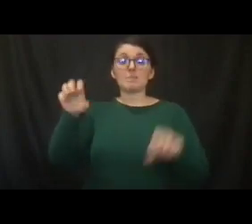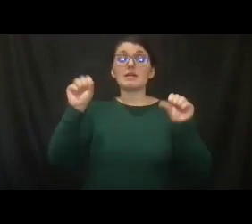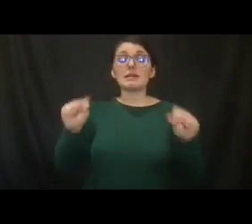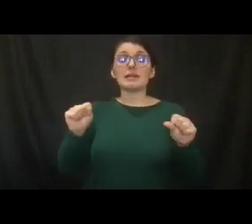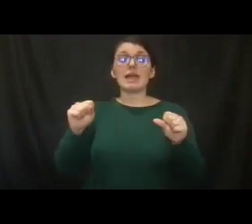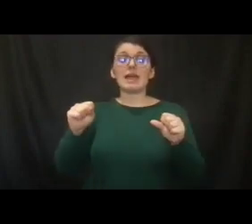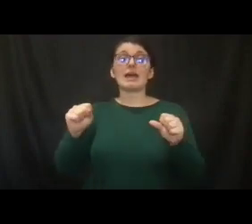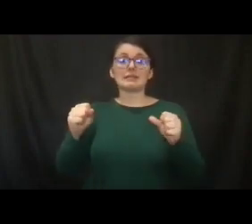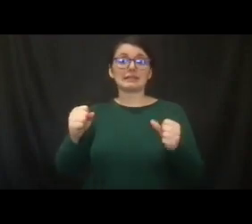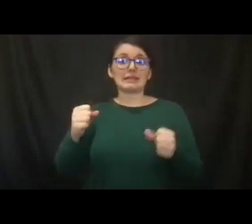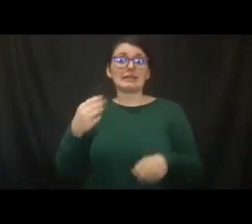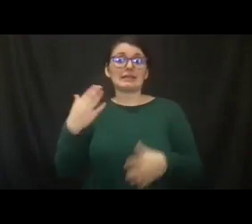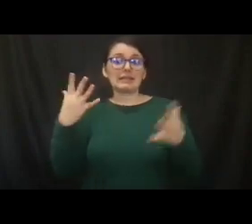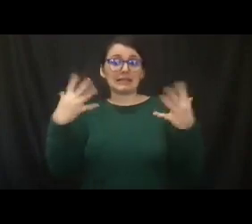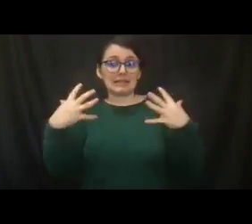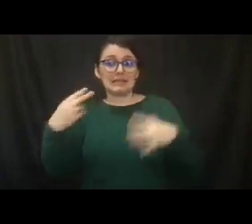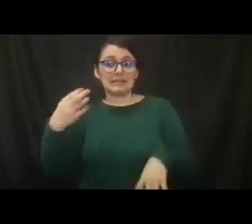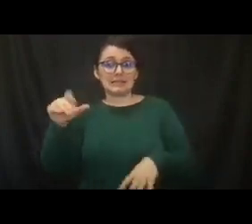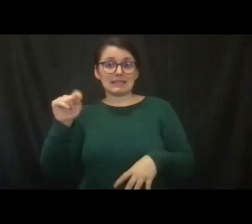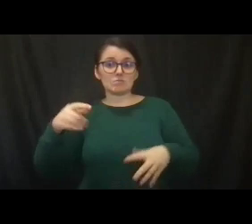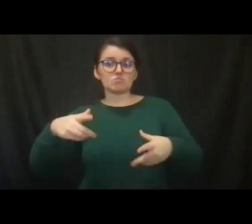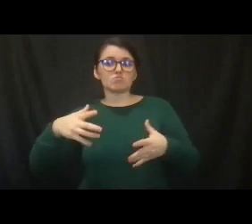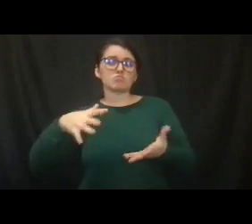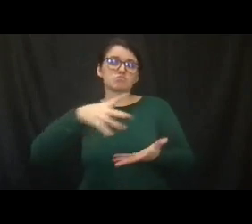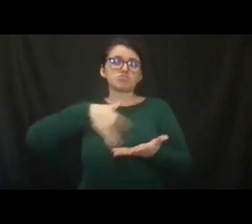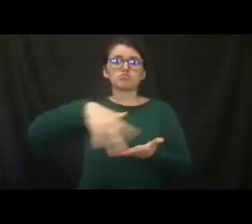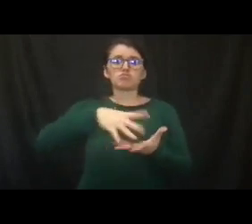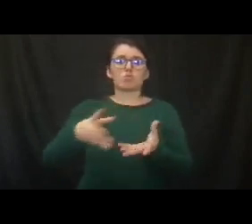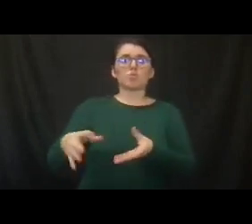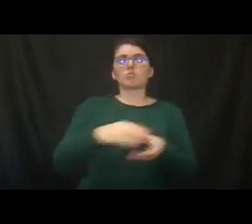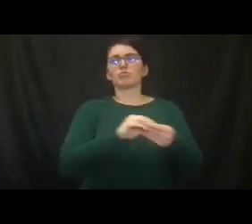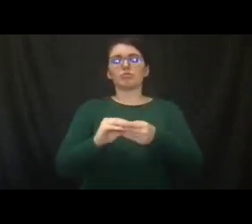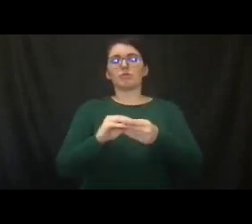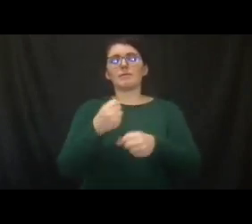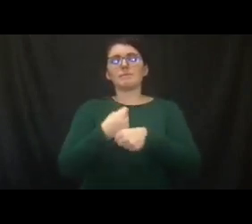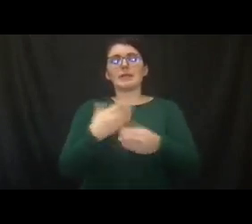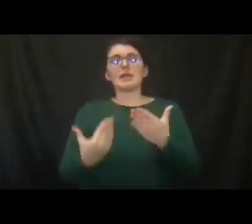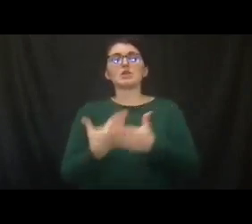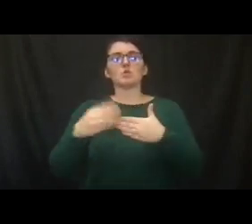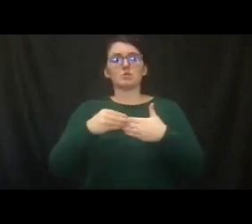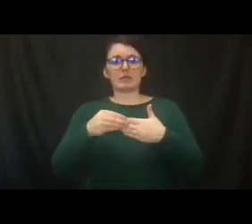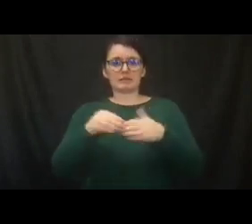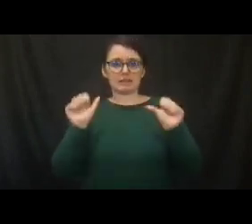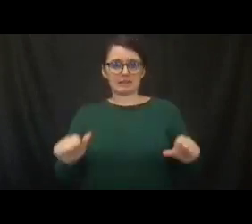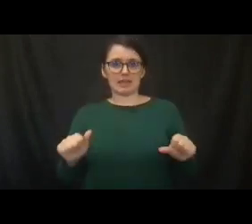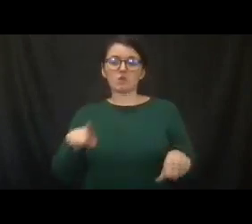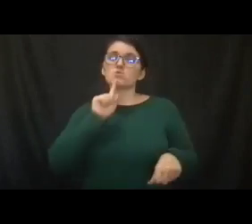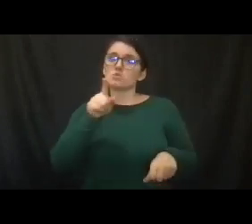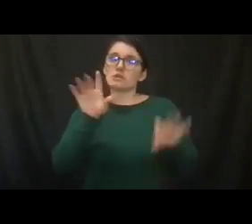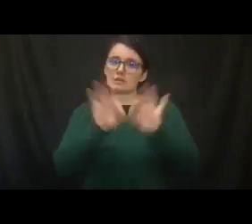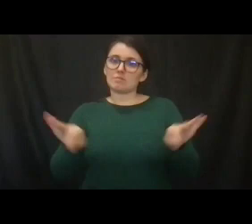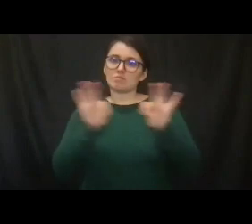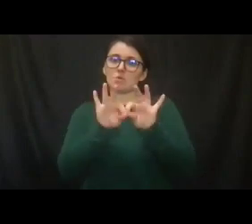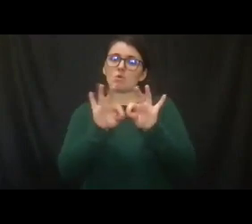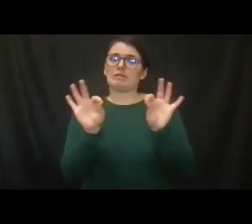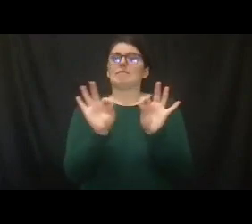things. So it's the most valuable. So that's all the type of plastic that we collect here. And then we leave the lid